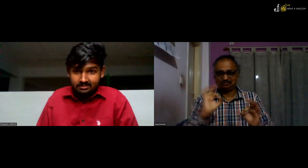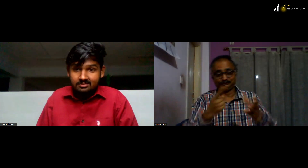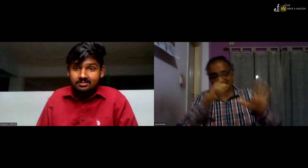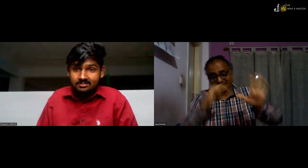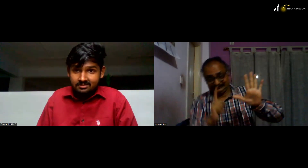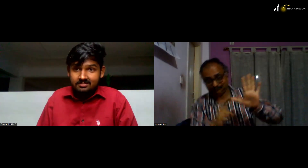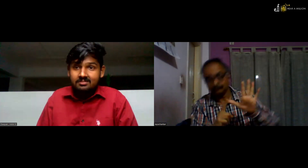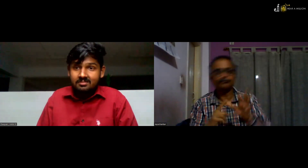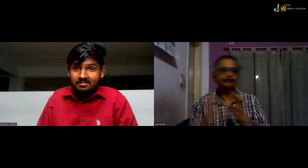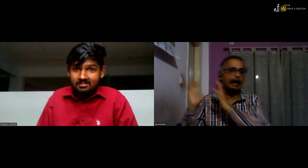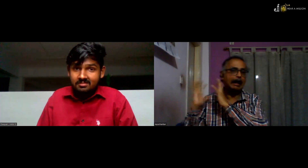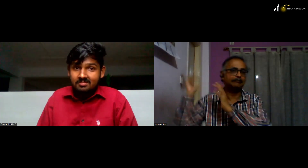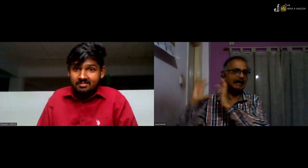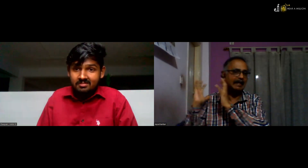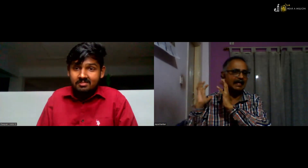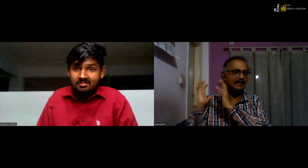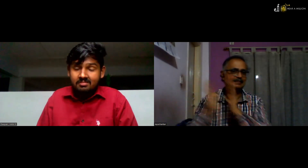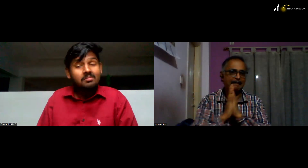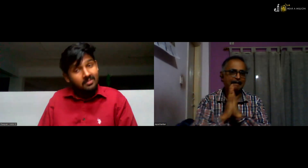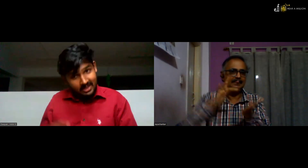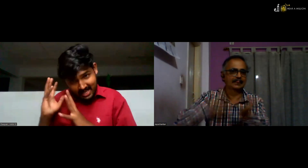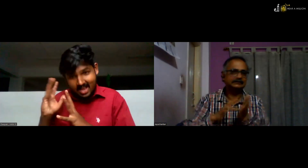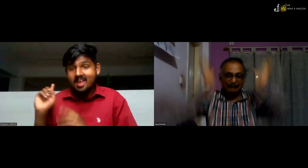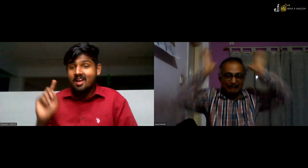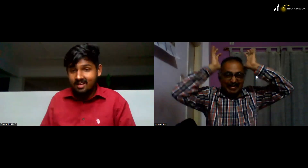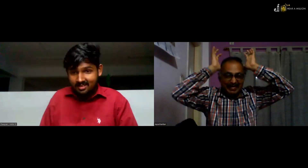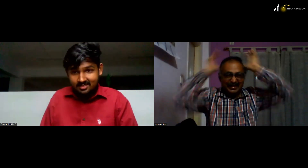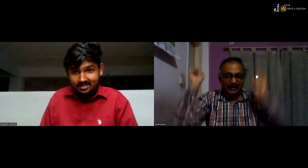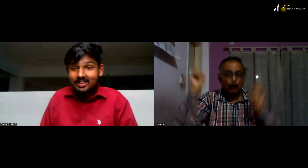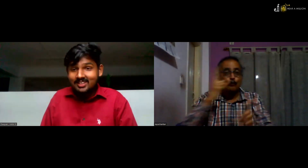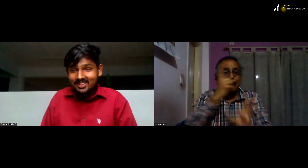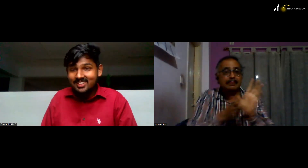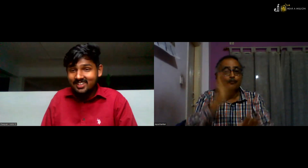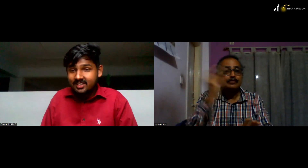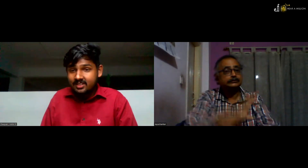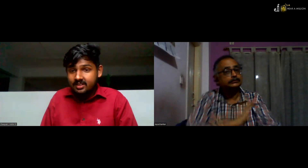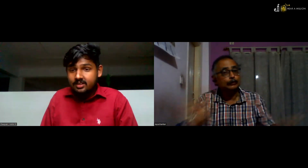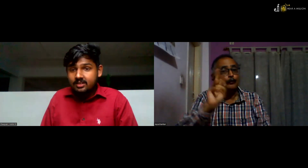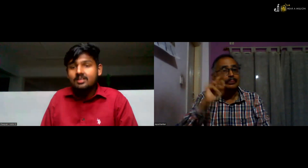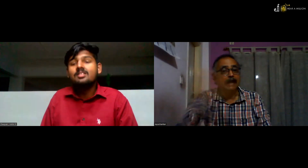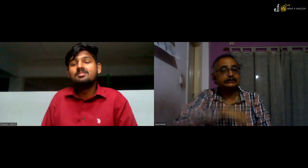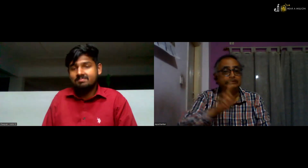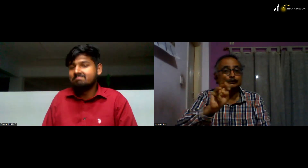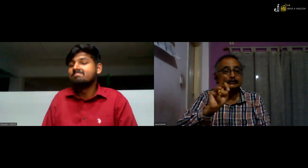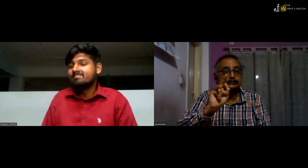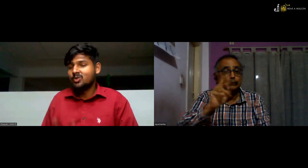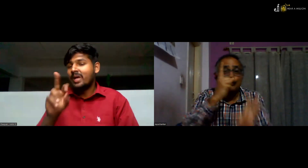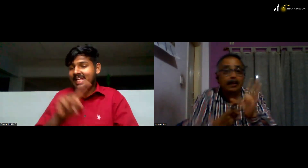see the fields and all the land area. They were so great. And also, there is a temple in